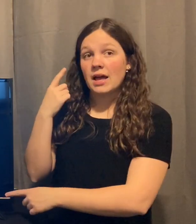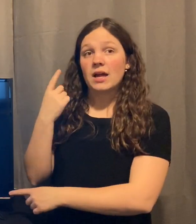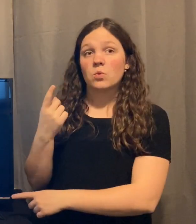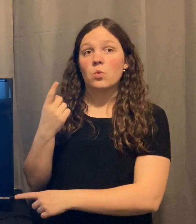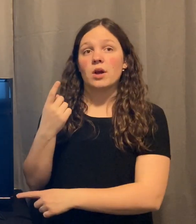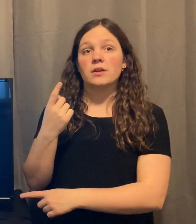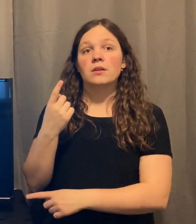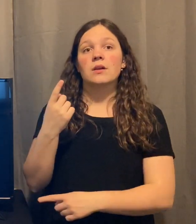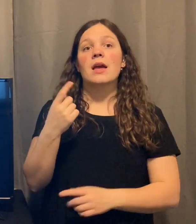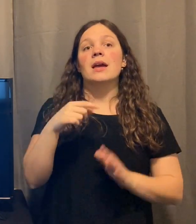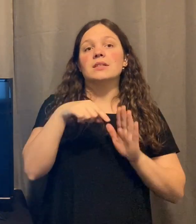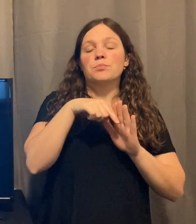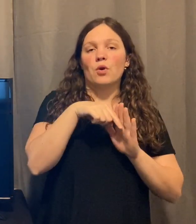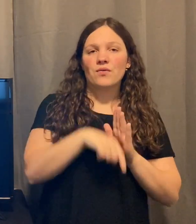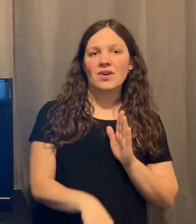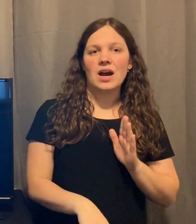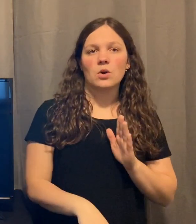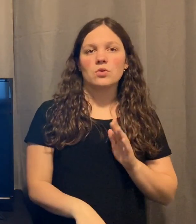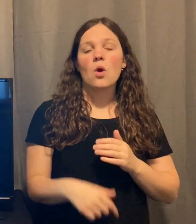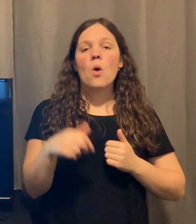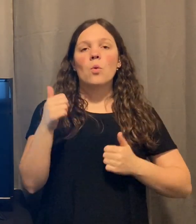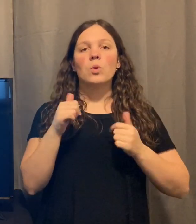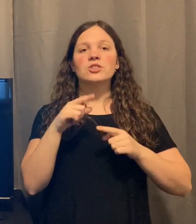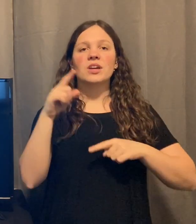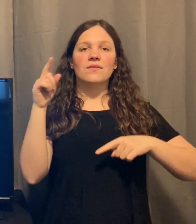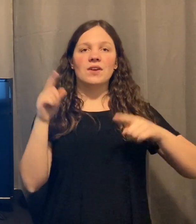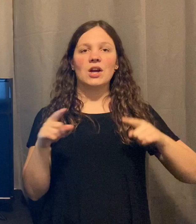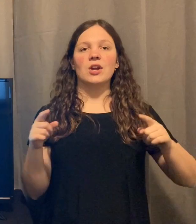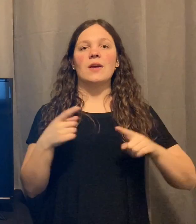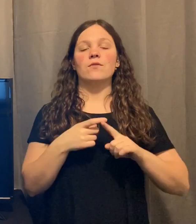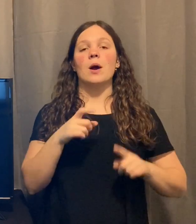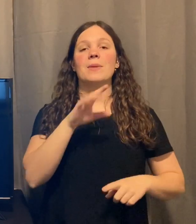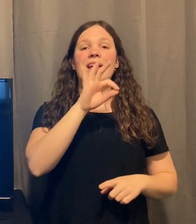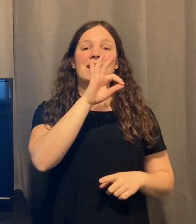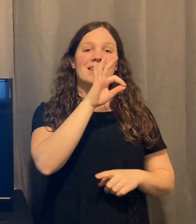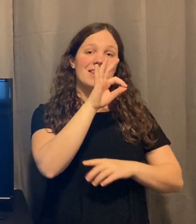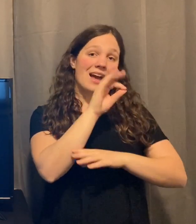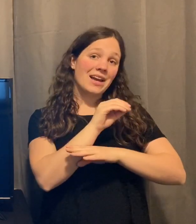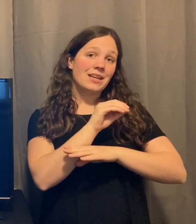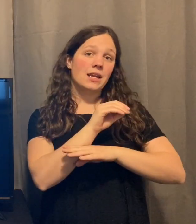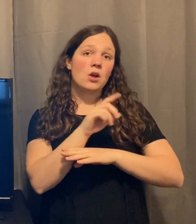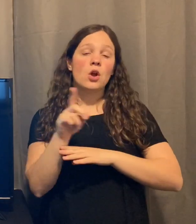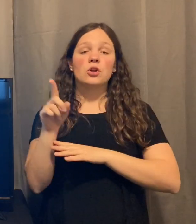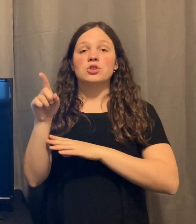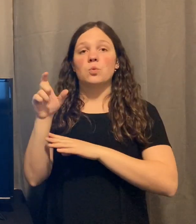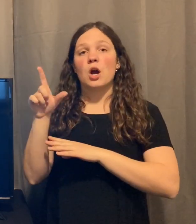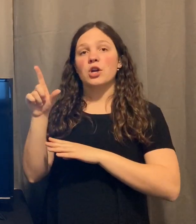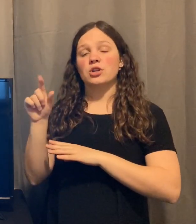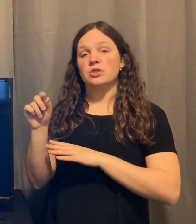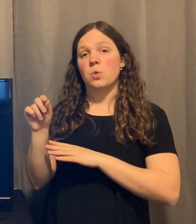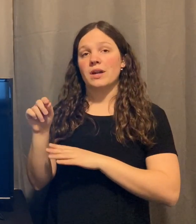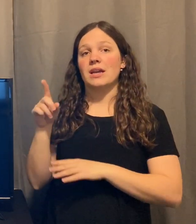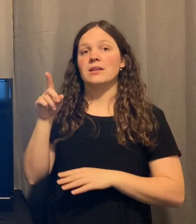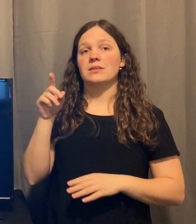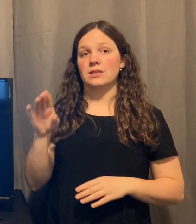black one, is profound, which can vary from 90 to 120